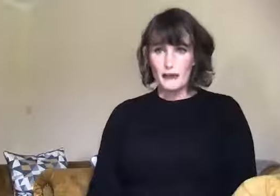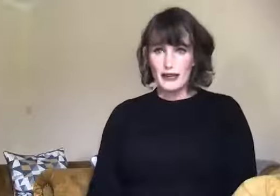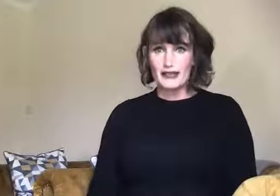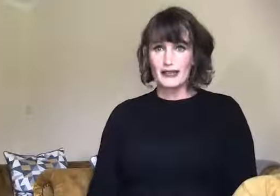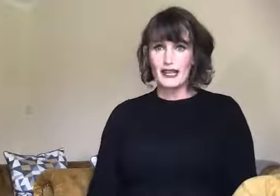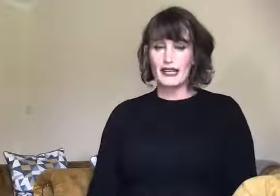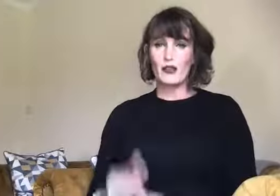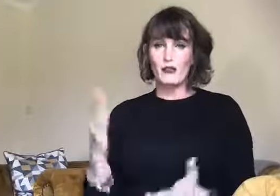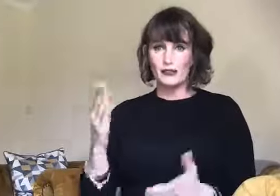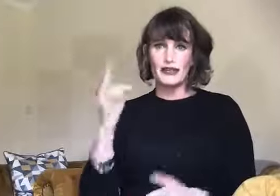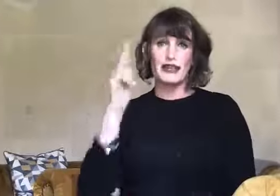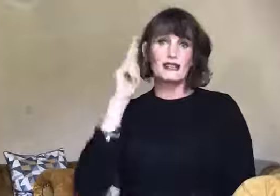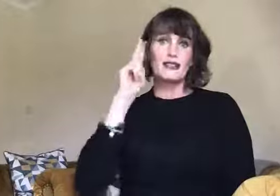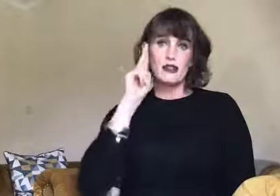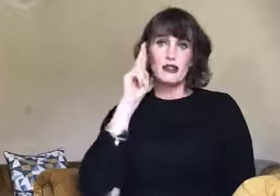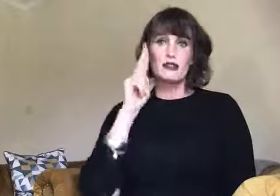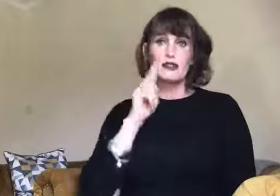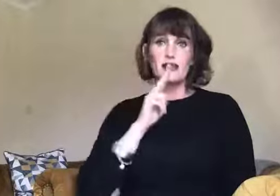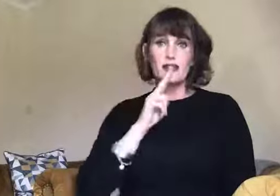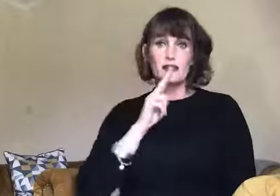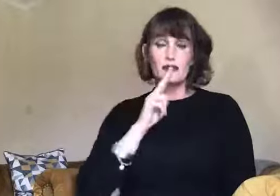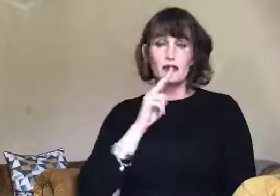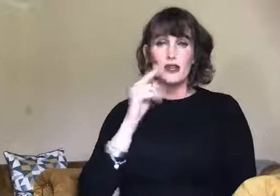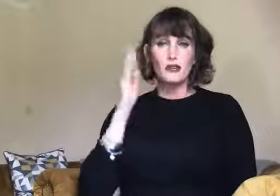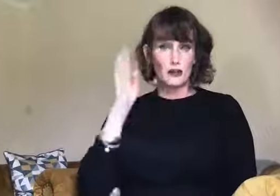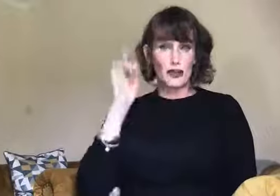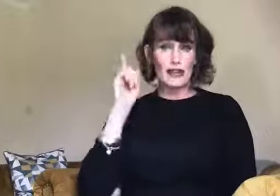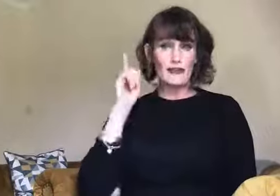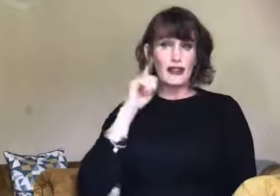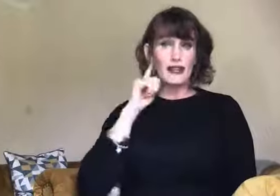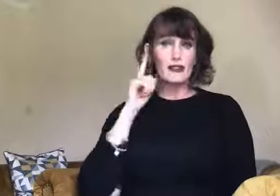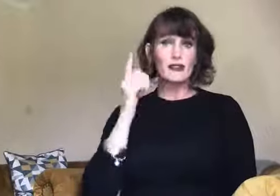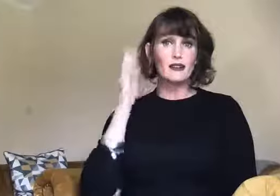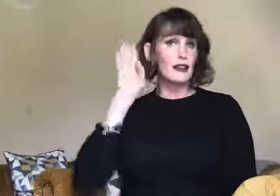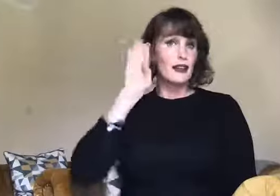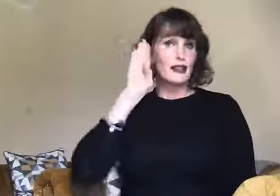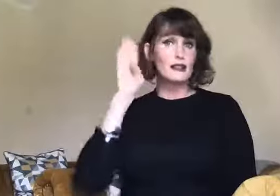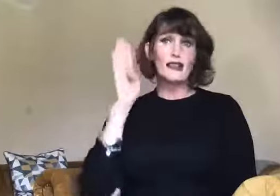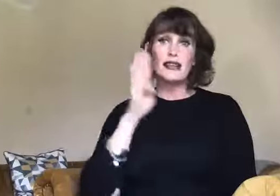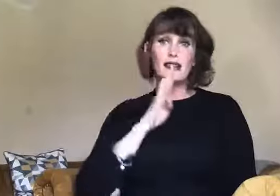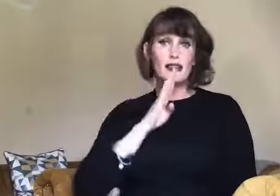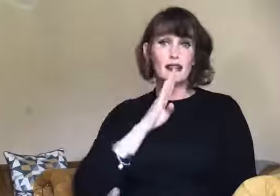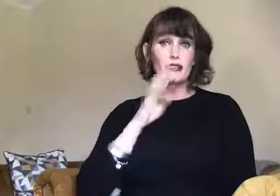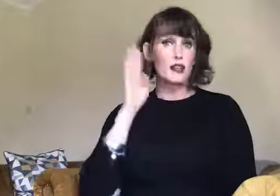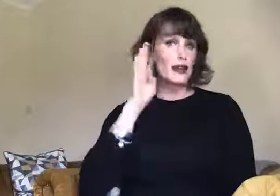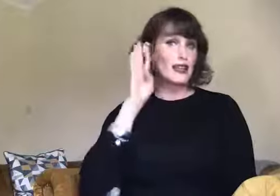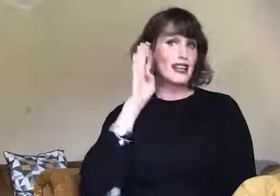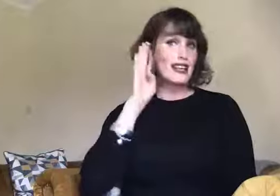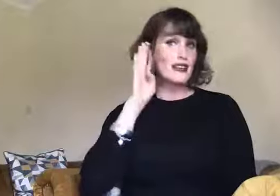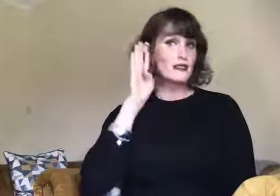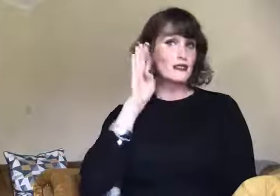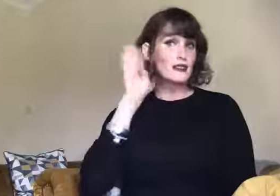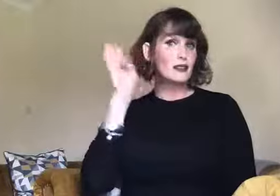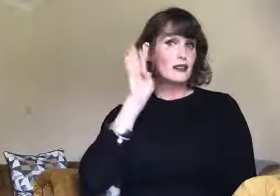that basically obviously is the sign, so deaf. So hearing is hearing, so I can hear.